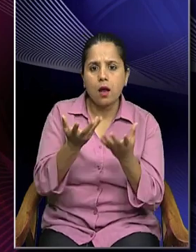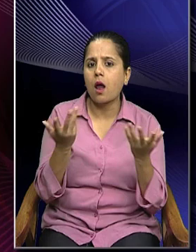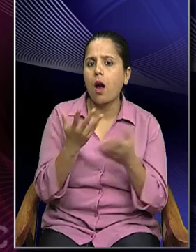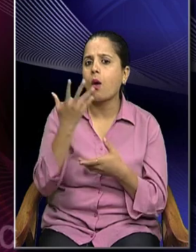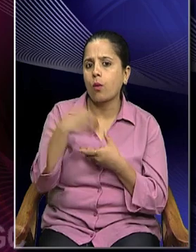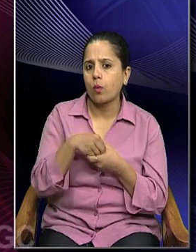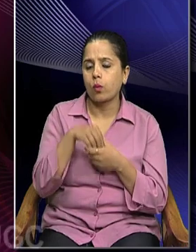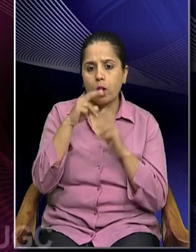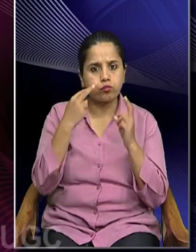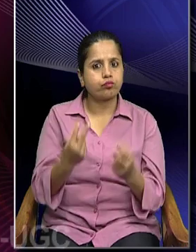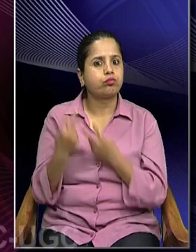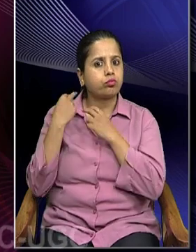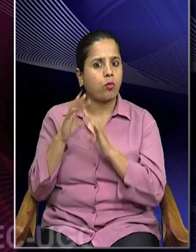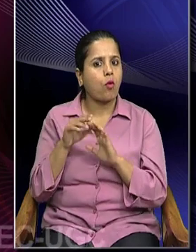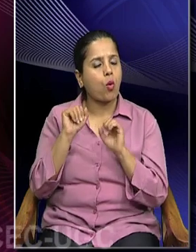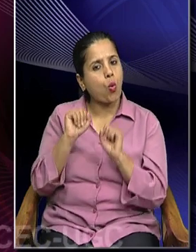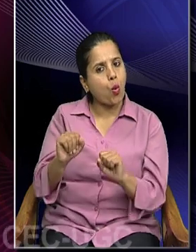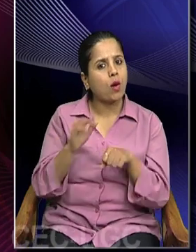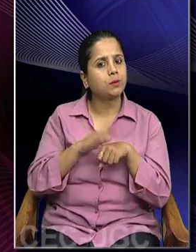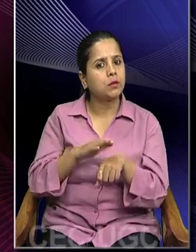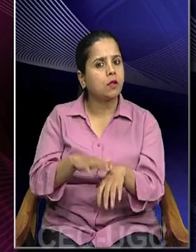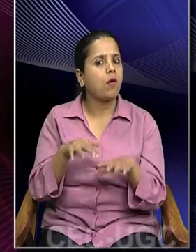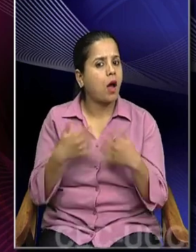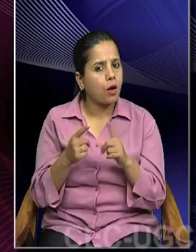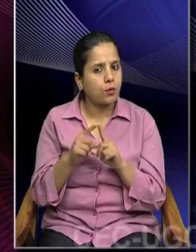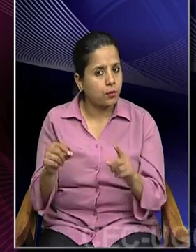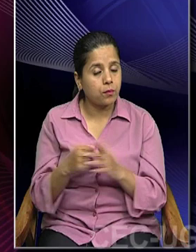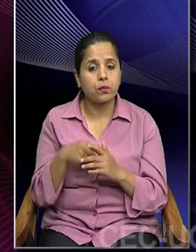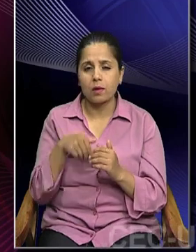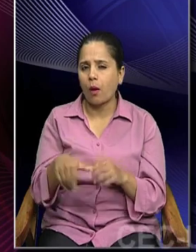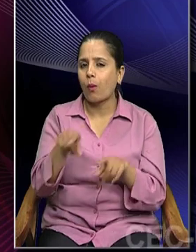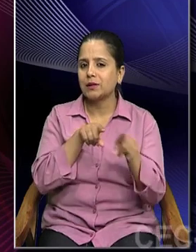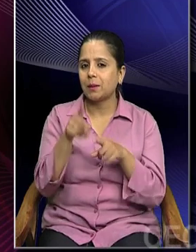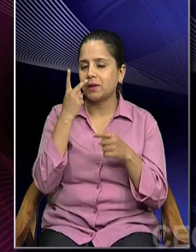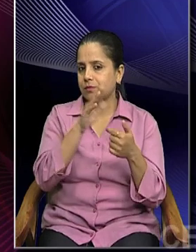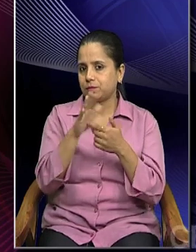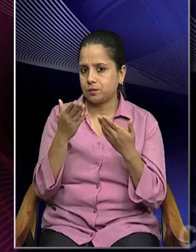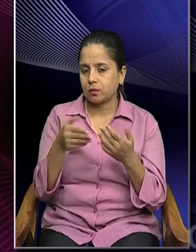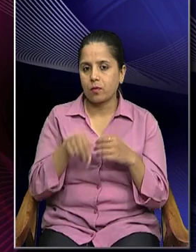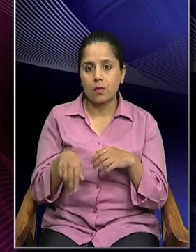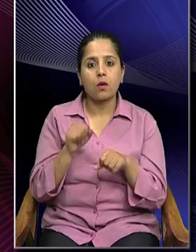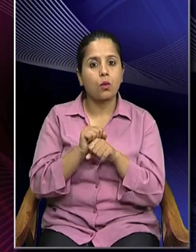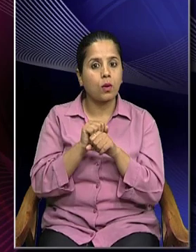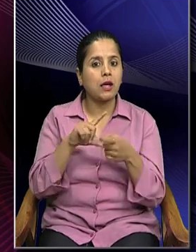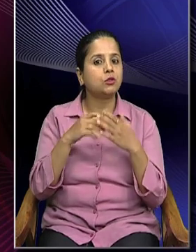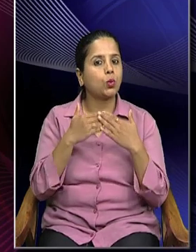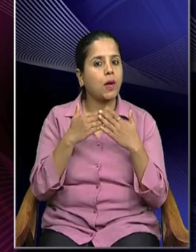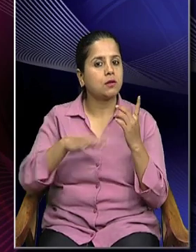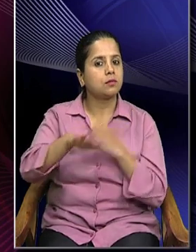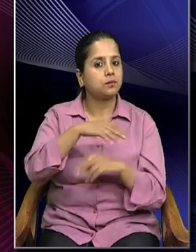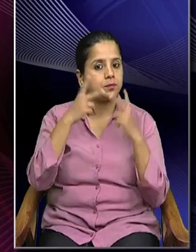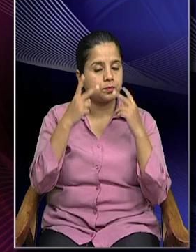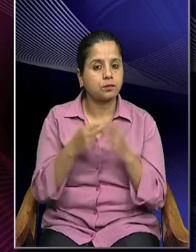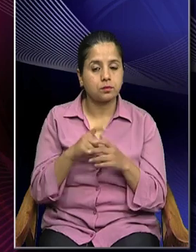and reflect on their experiences? Let's take an example in the field of education.